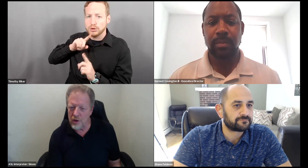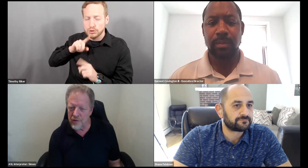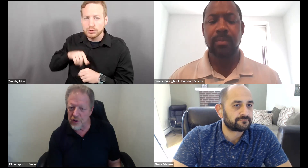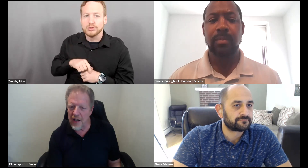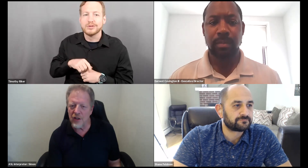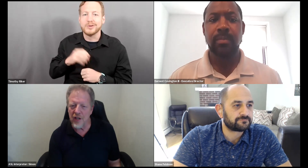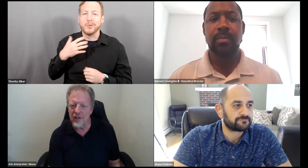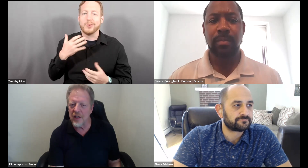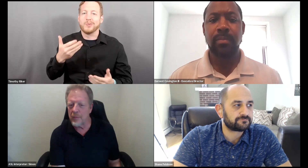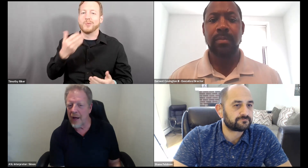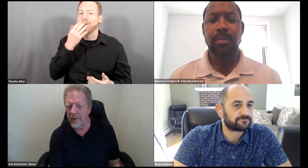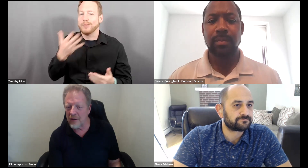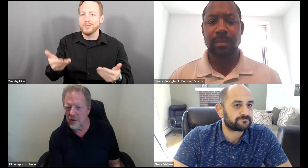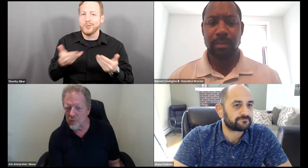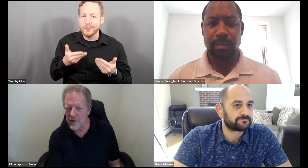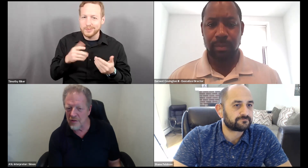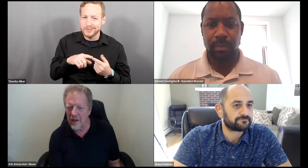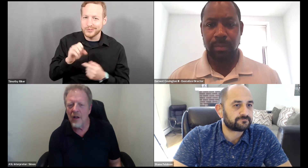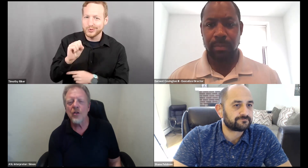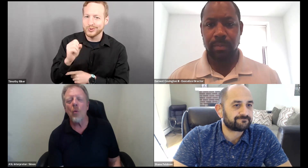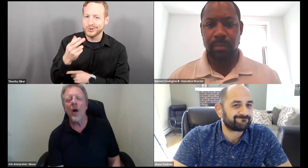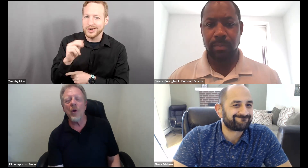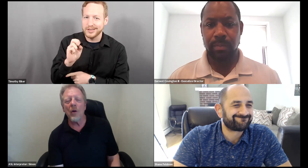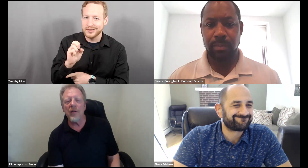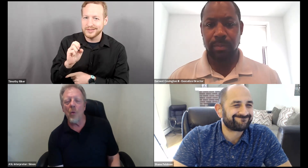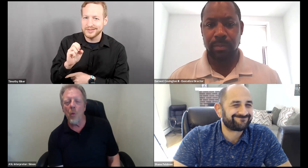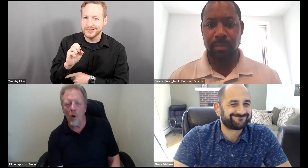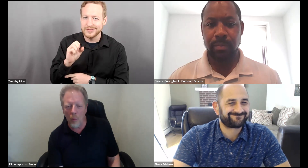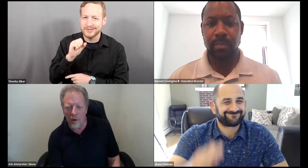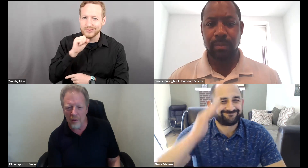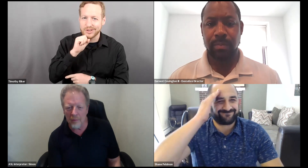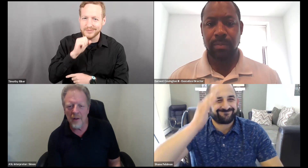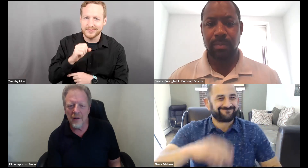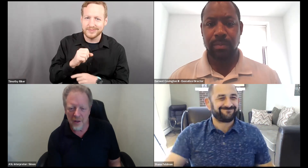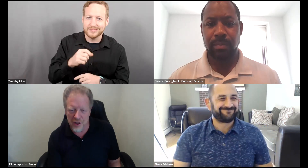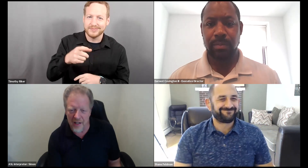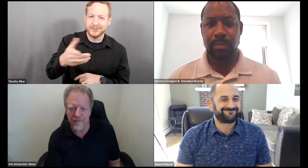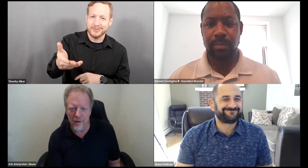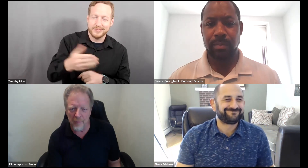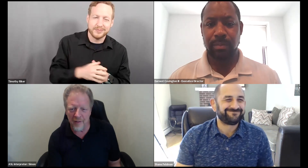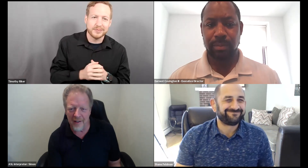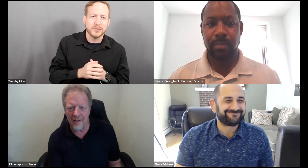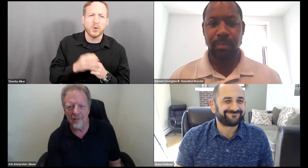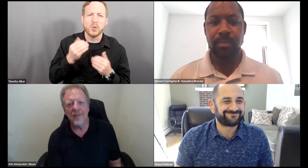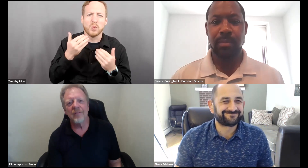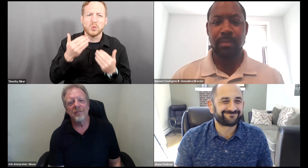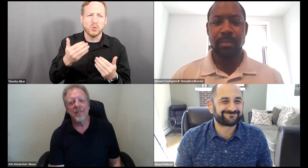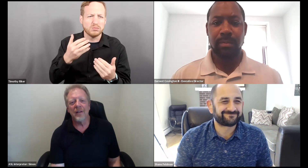some questions for Shane, and Shane is here to be happy to answer those questions right now. So why don't we all give a warm welcome to Shane Feldman right